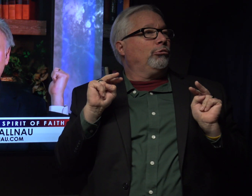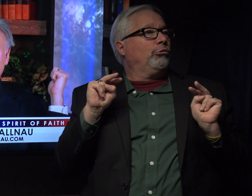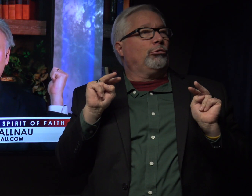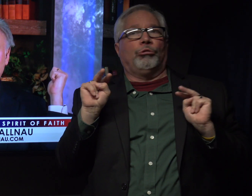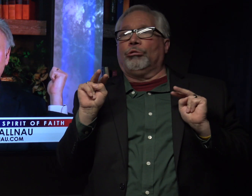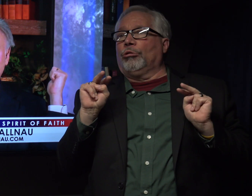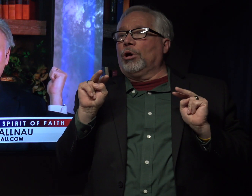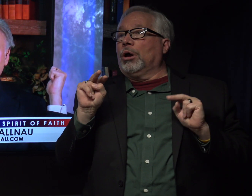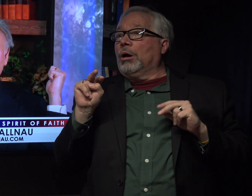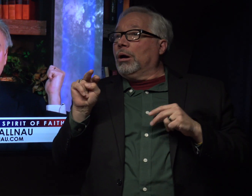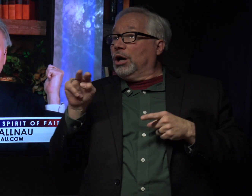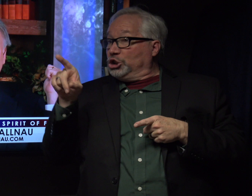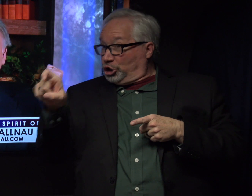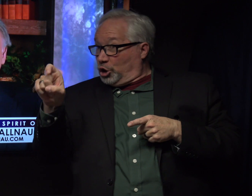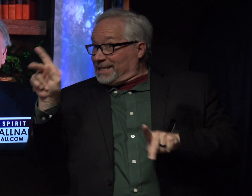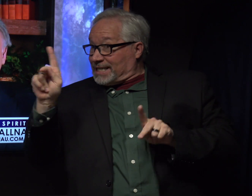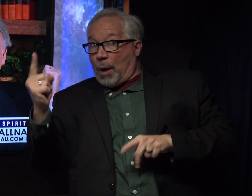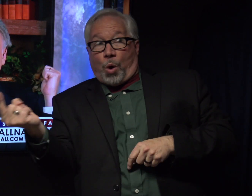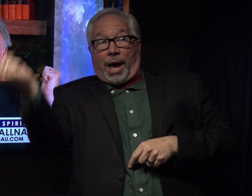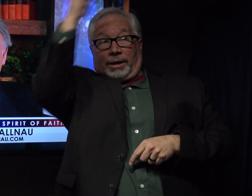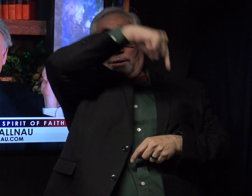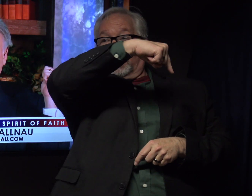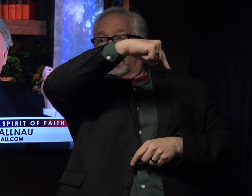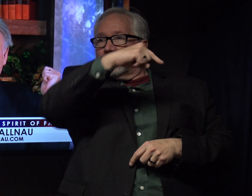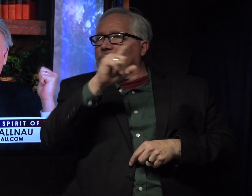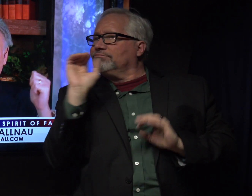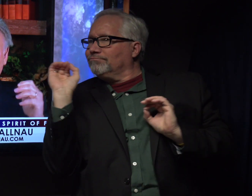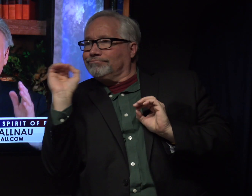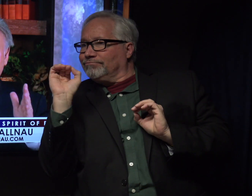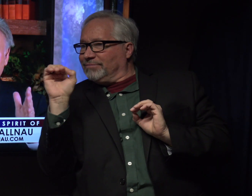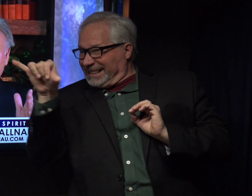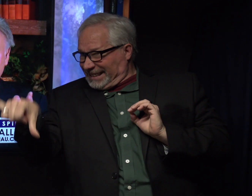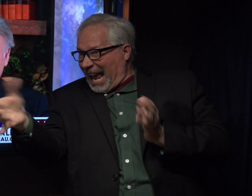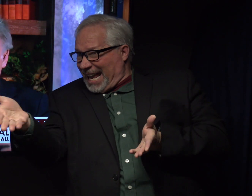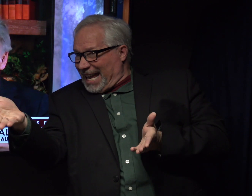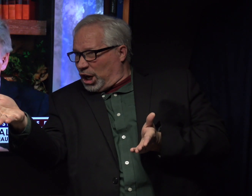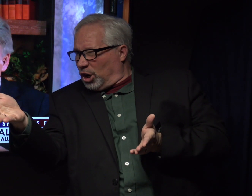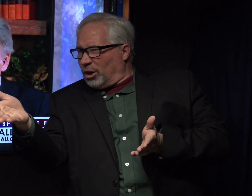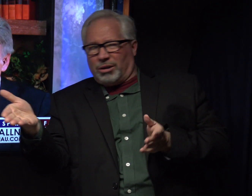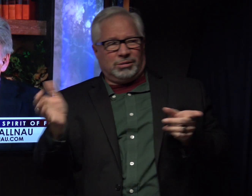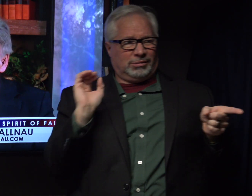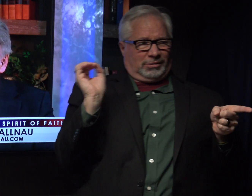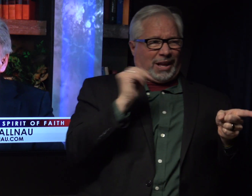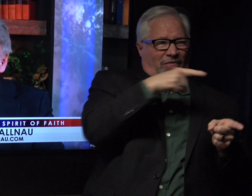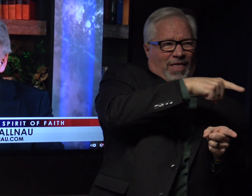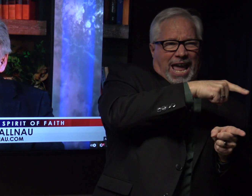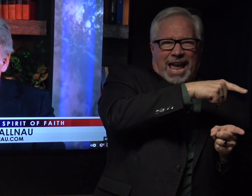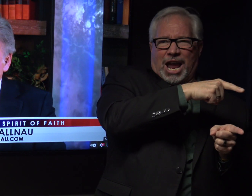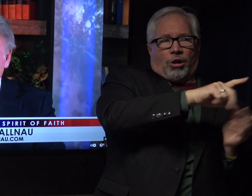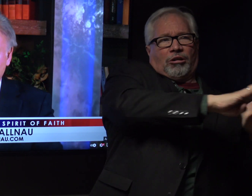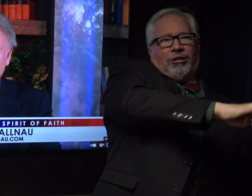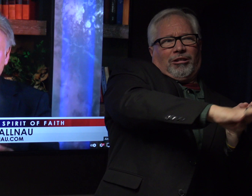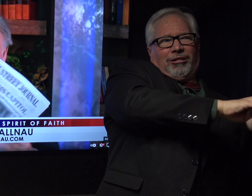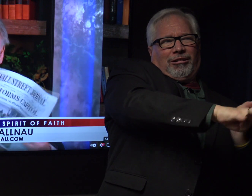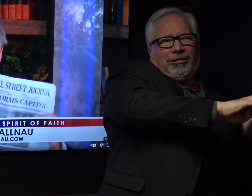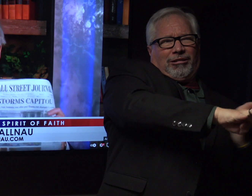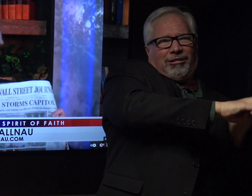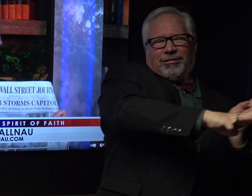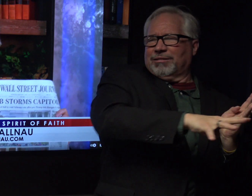the building too? Something is so fishy about the way that this was set up that it only goes with these dumb titles.